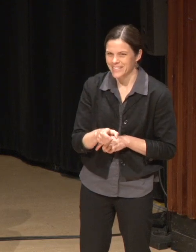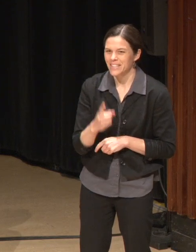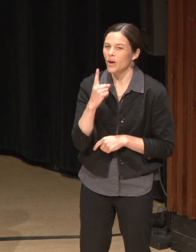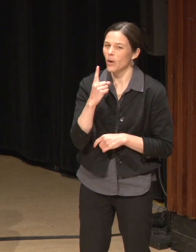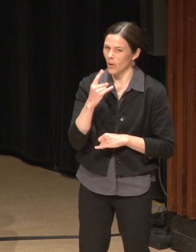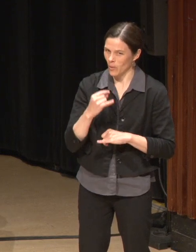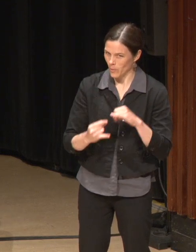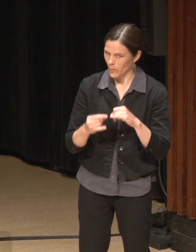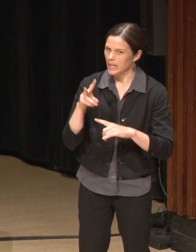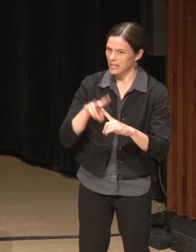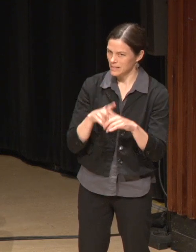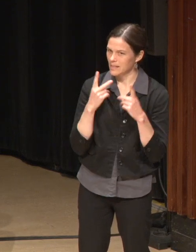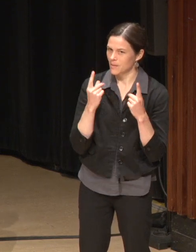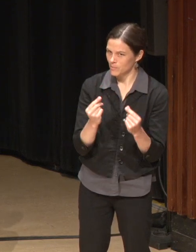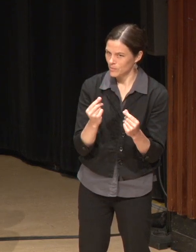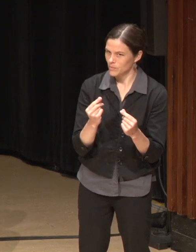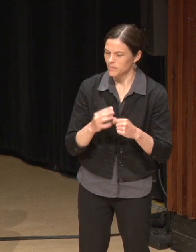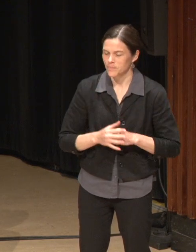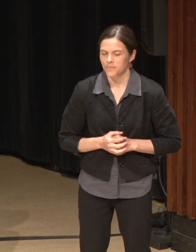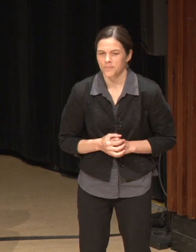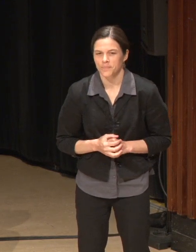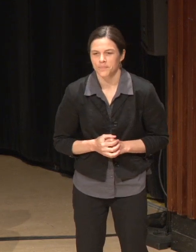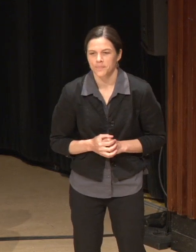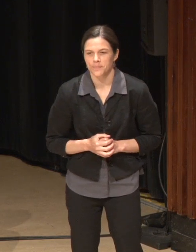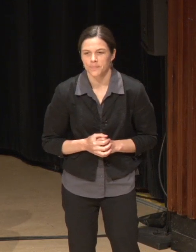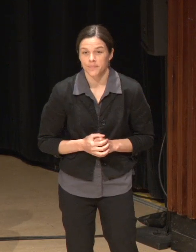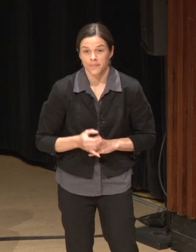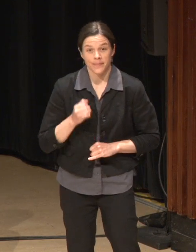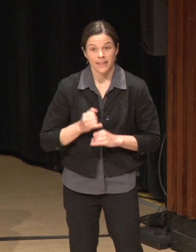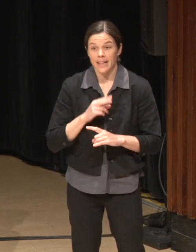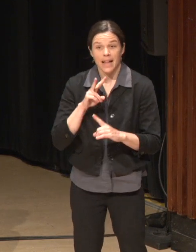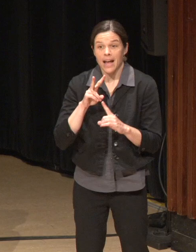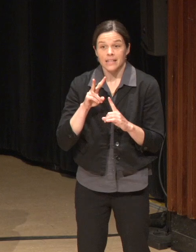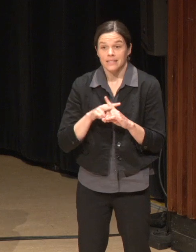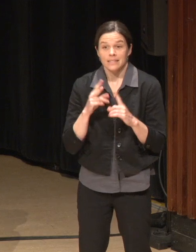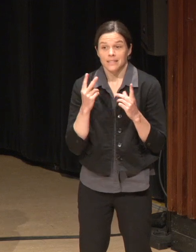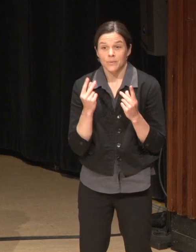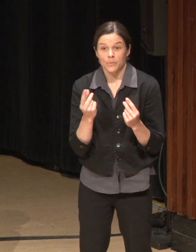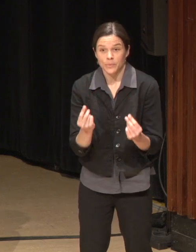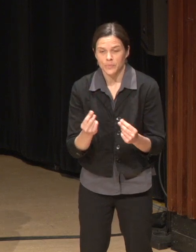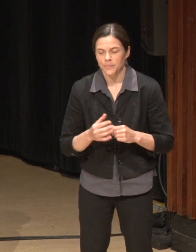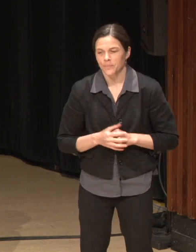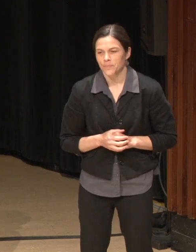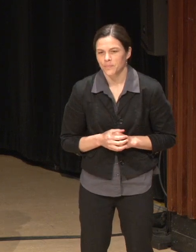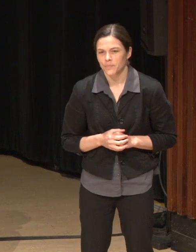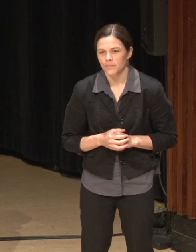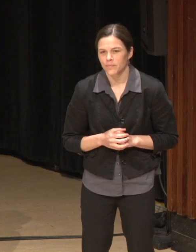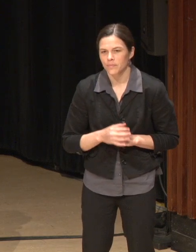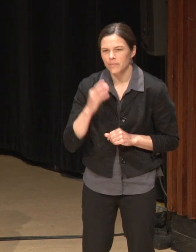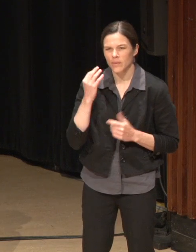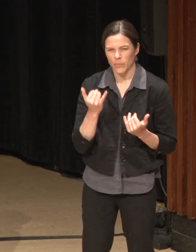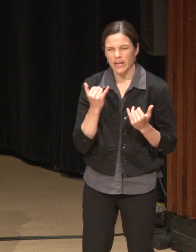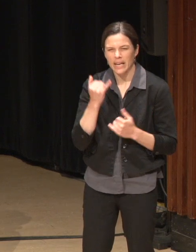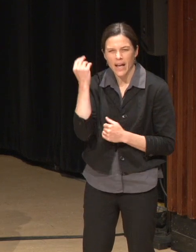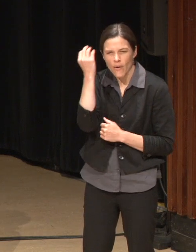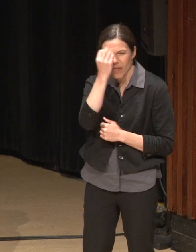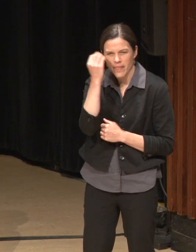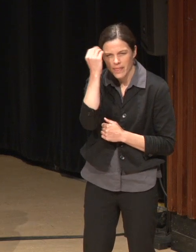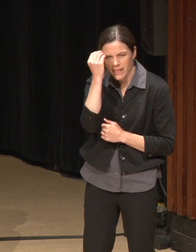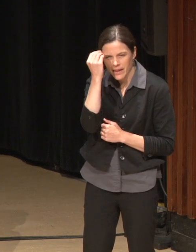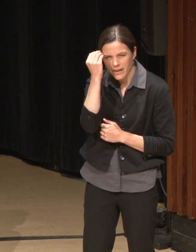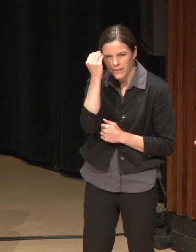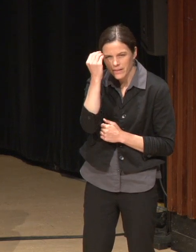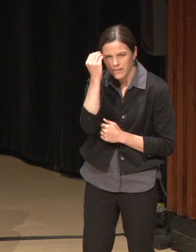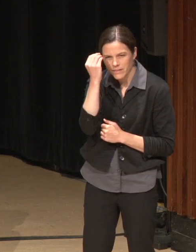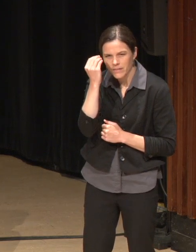one last assignment to do. And that last assignment is, I want you to think for a moment of that person or